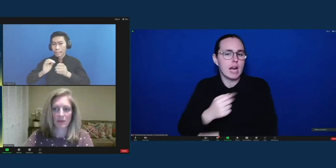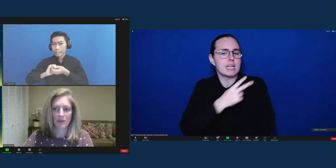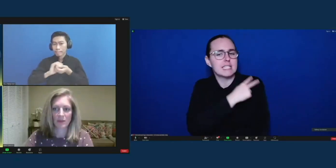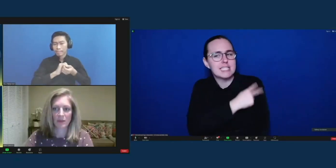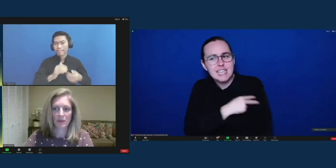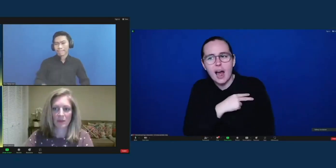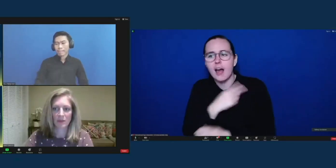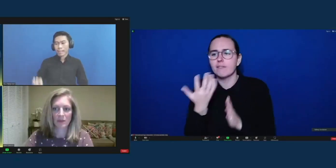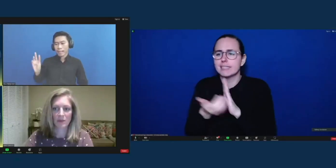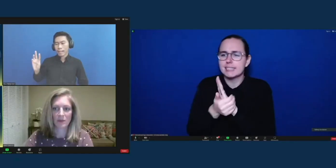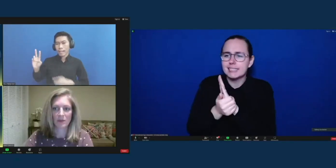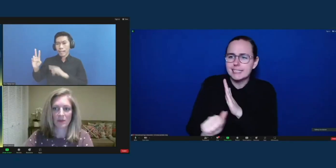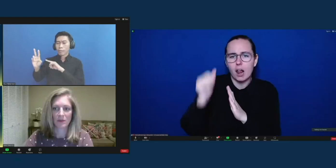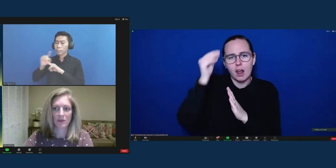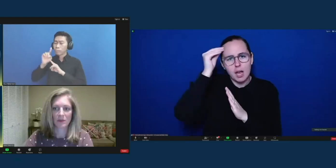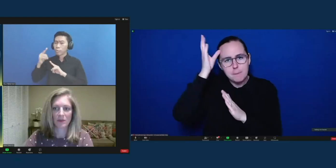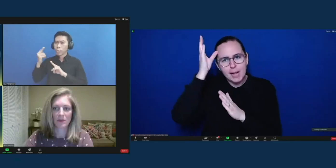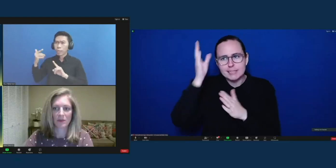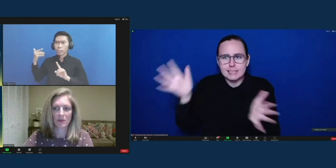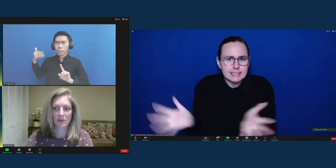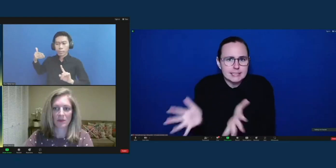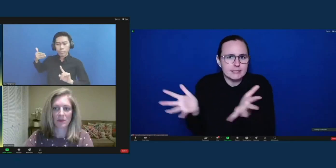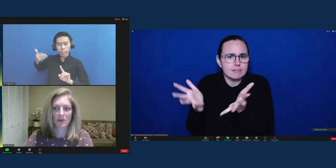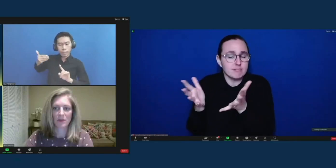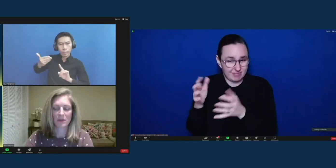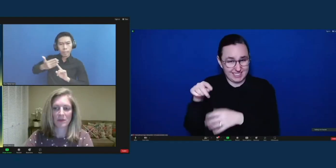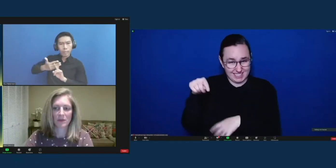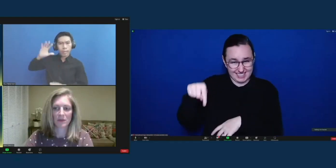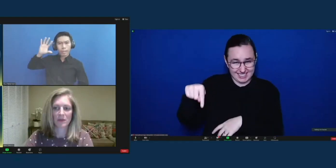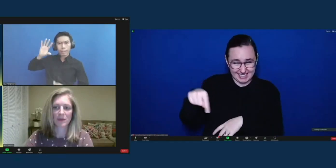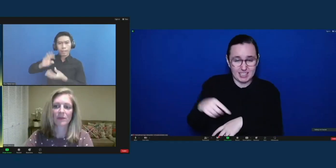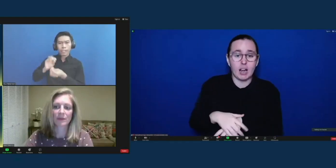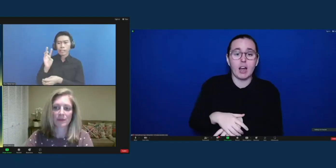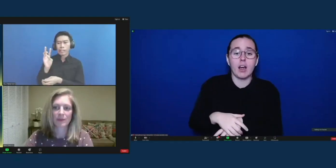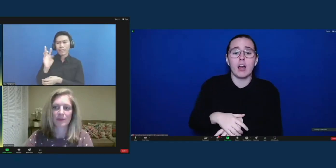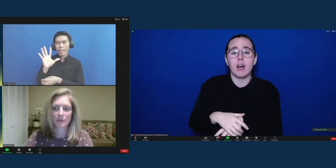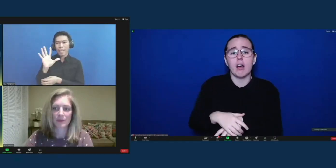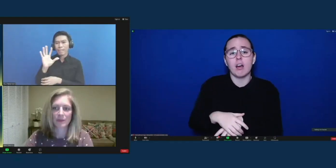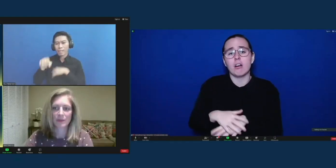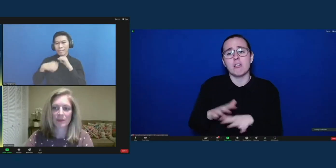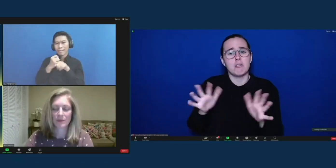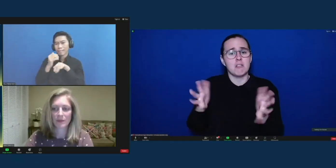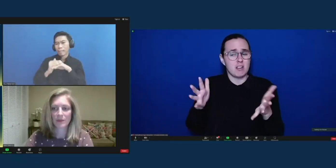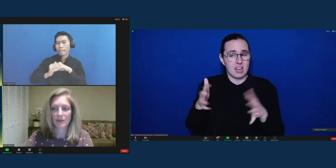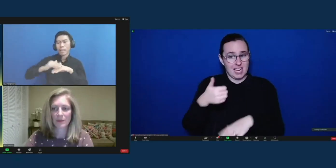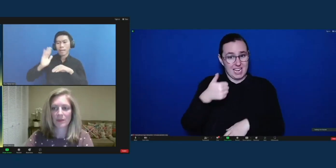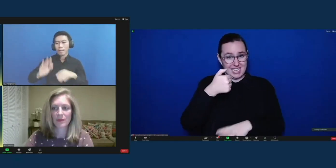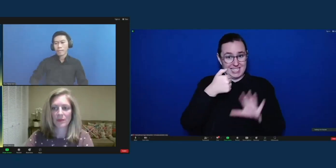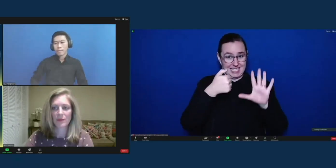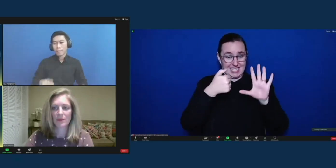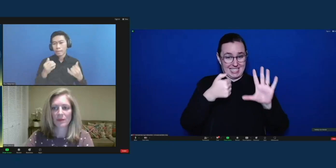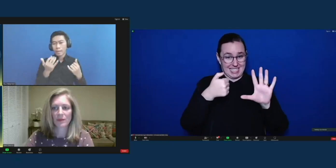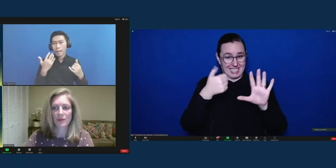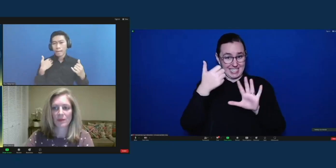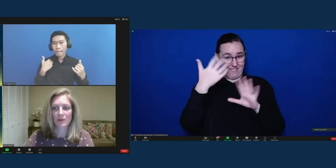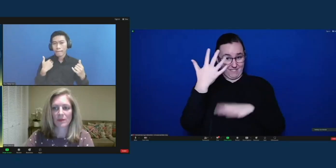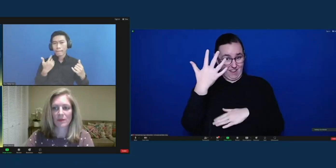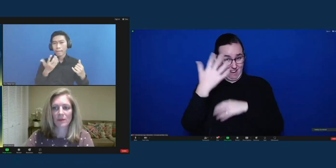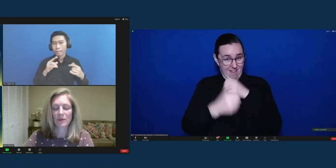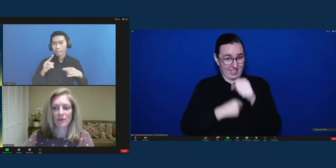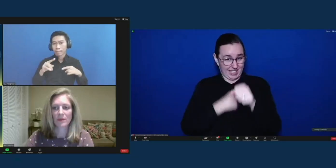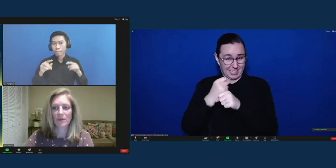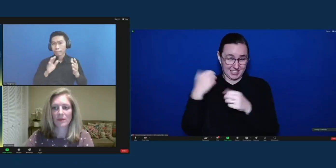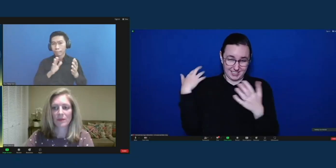been working for more than 65 years now, and currently runs school and community-based